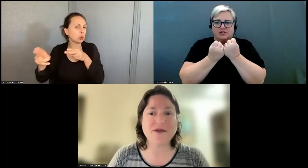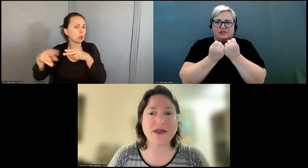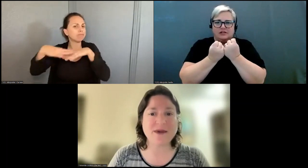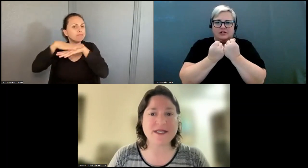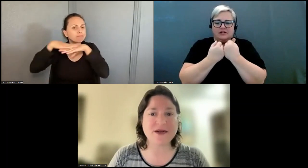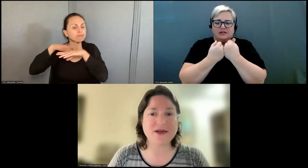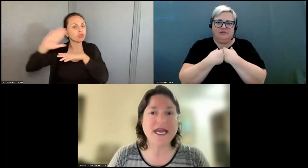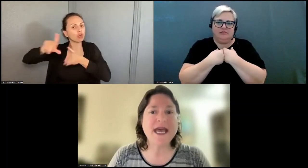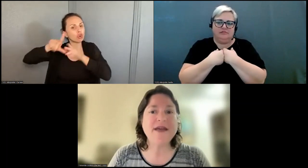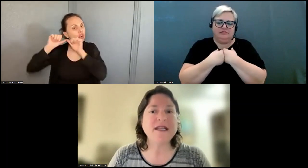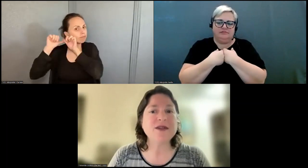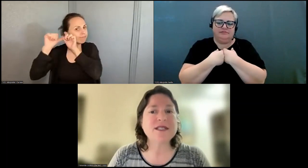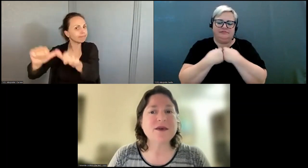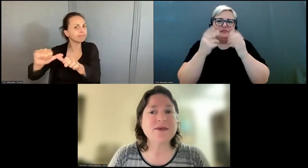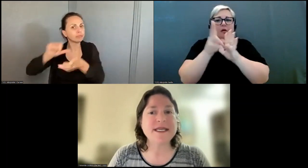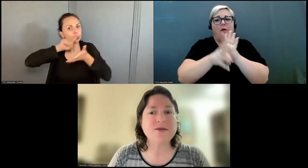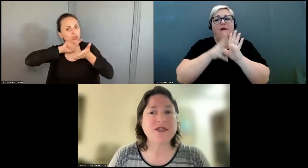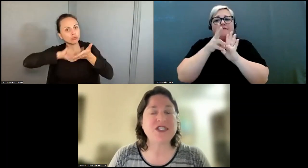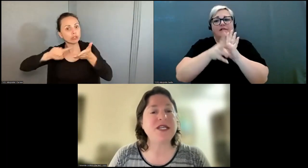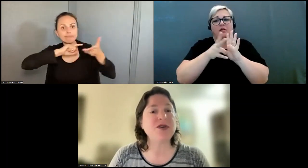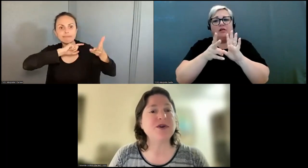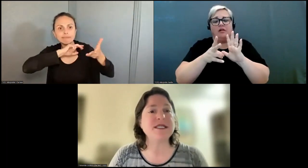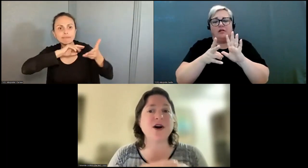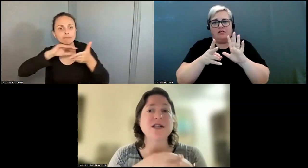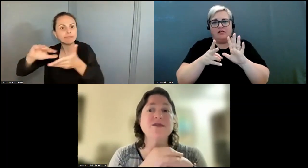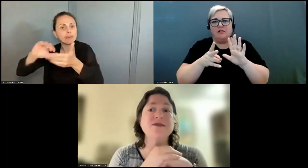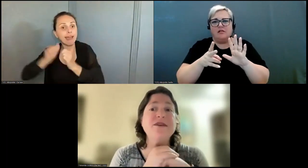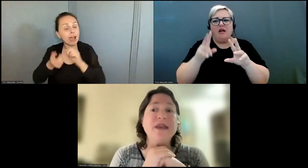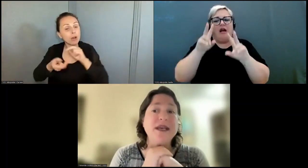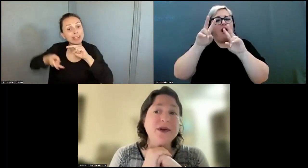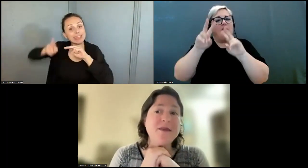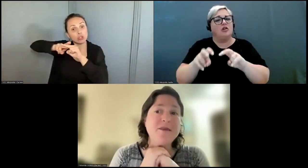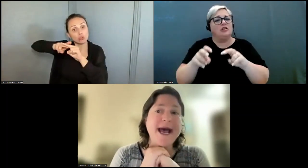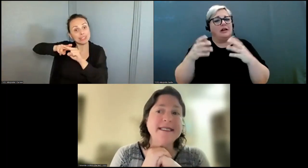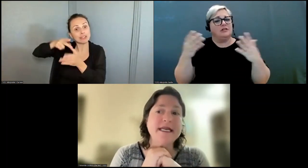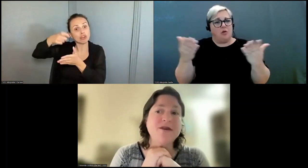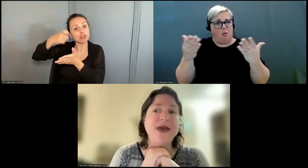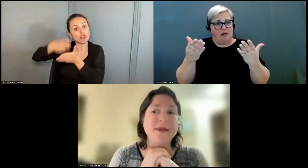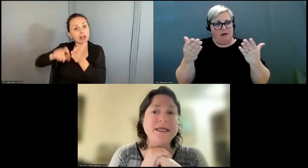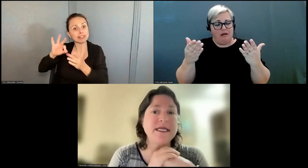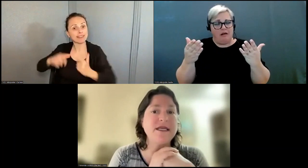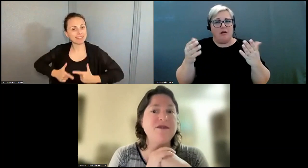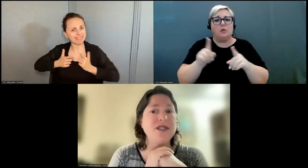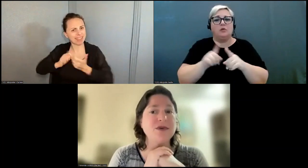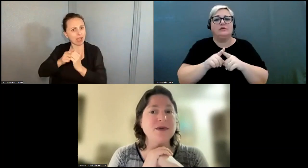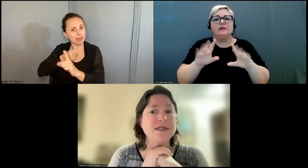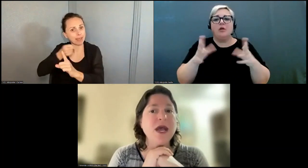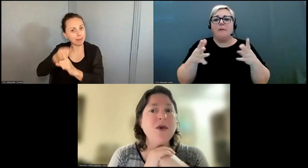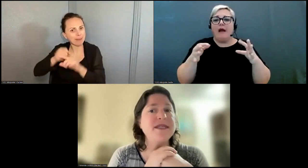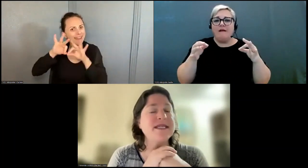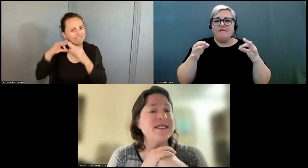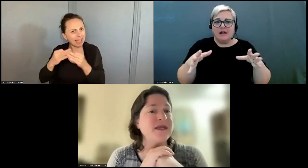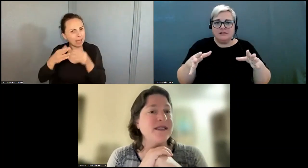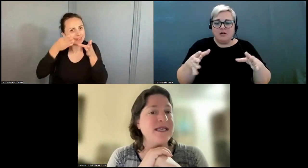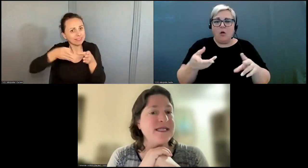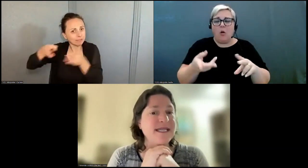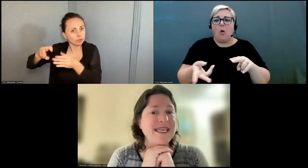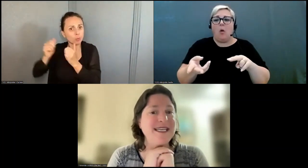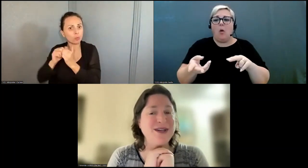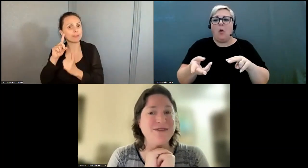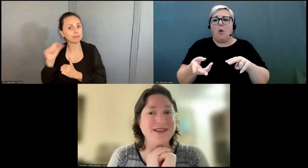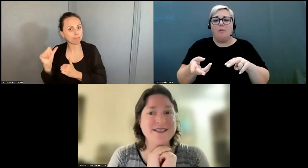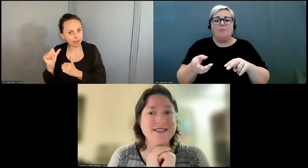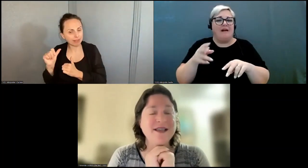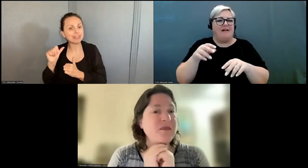her ongoing research that looks at the ways in which increased costs of living are impacting families and individuals with disabilities